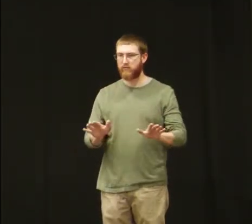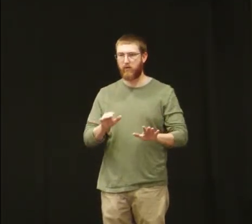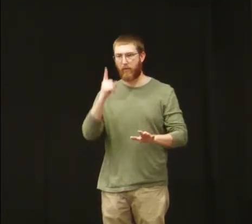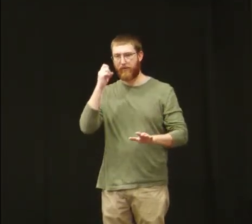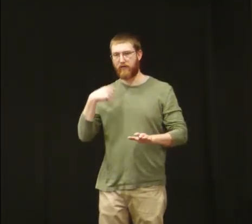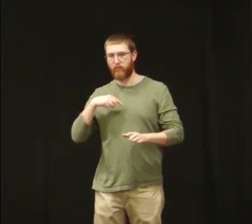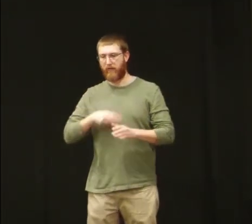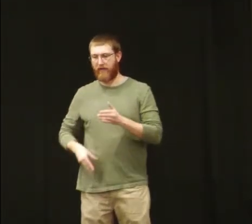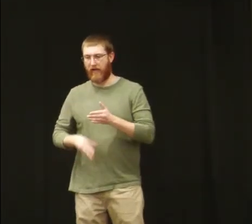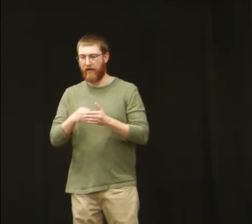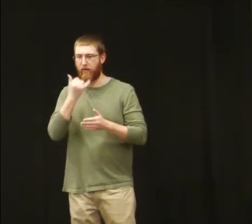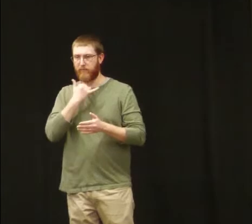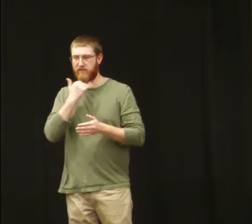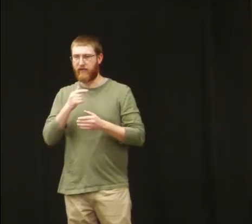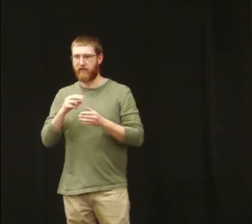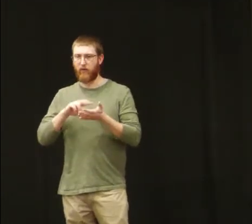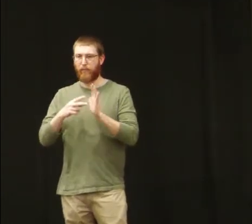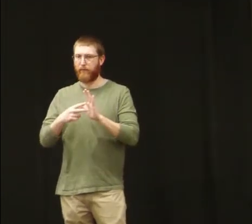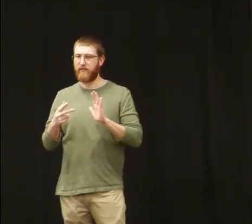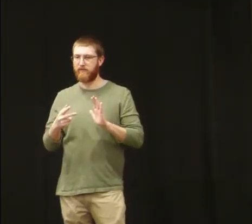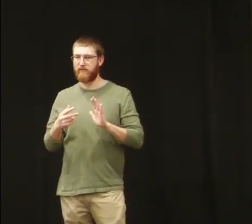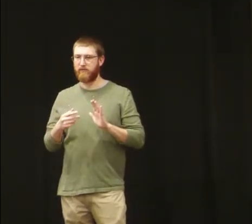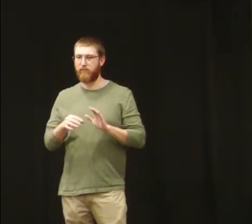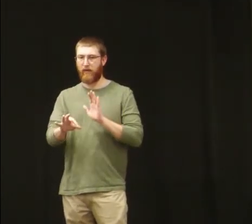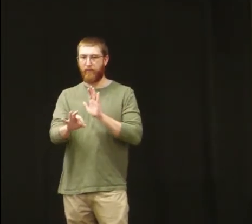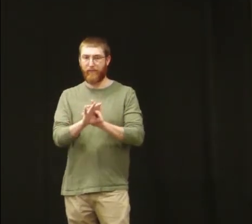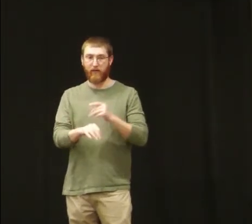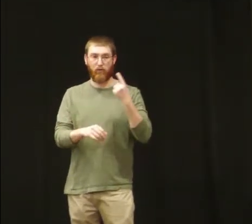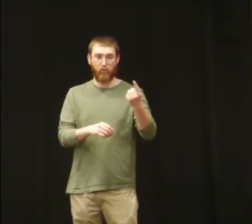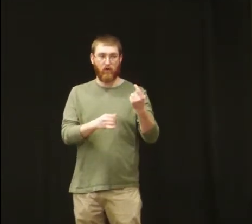one goal and one present level.